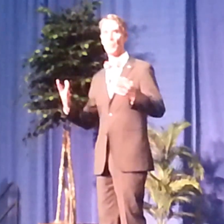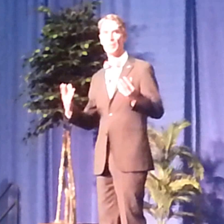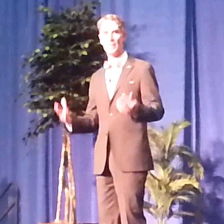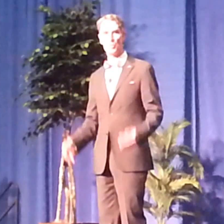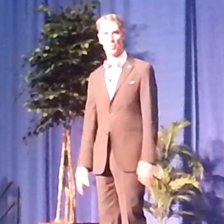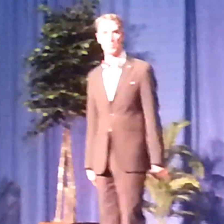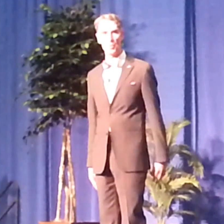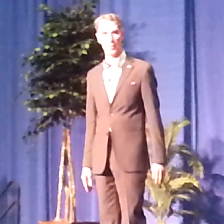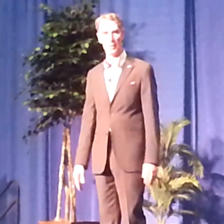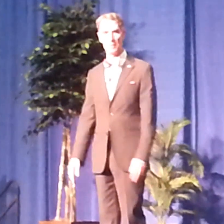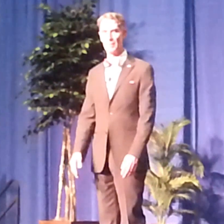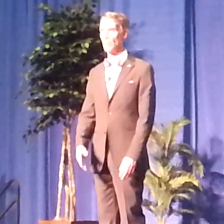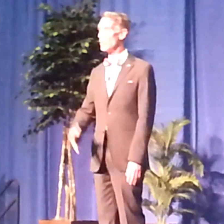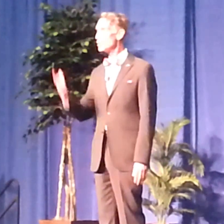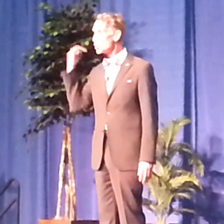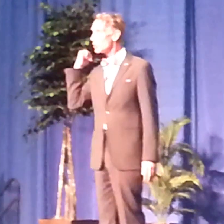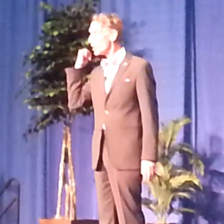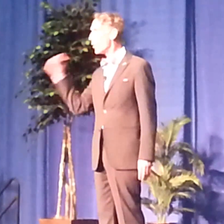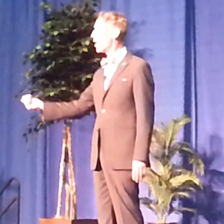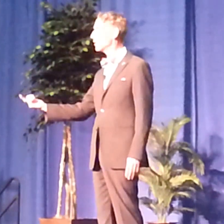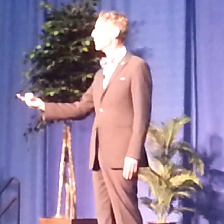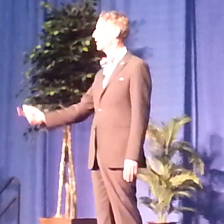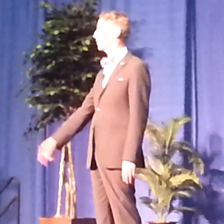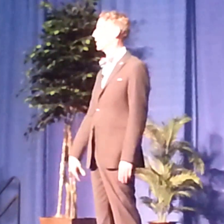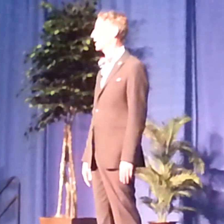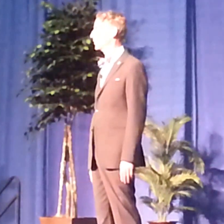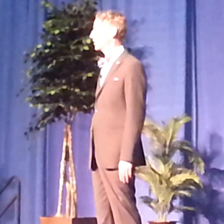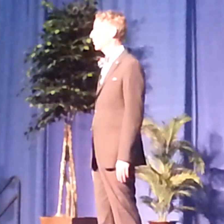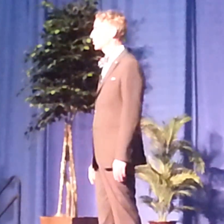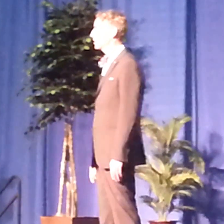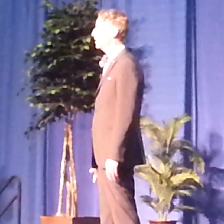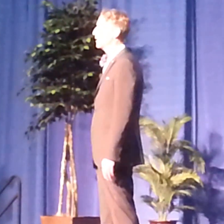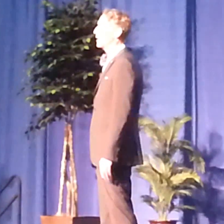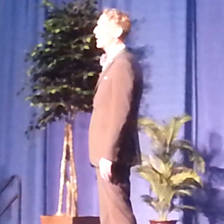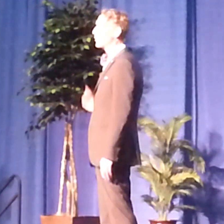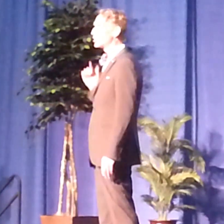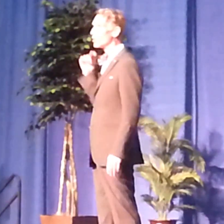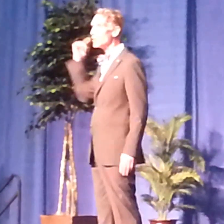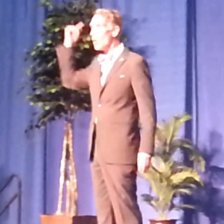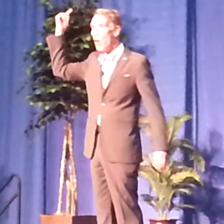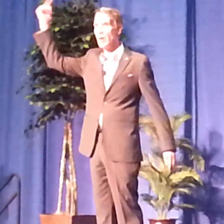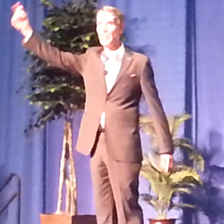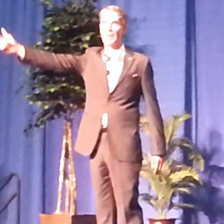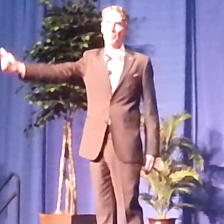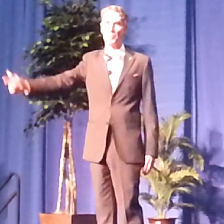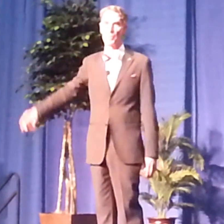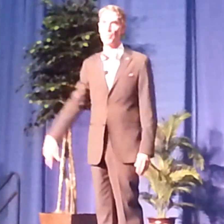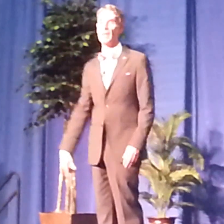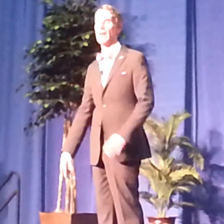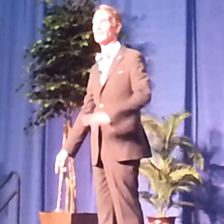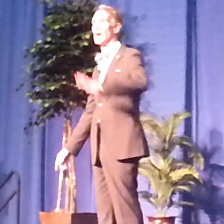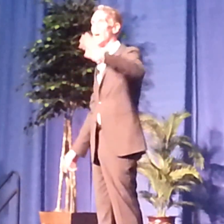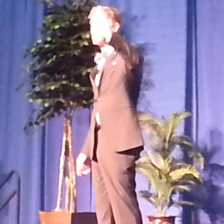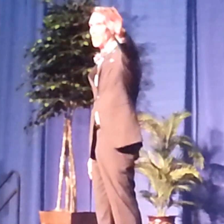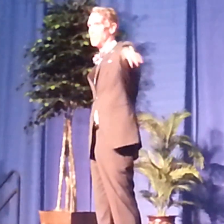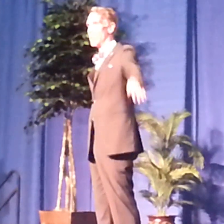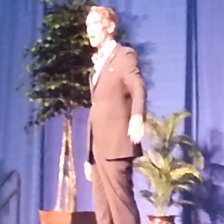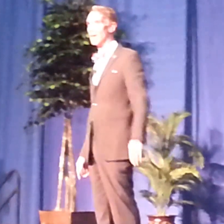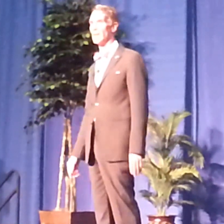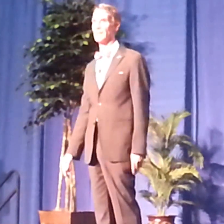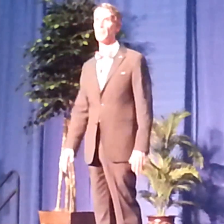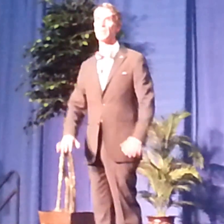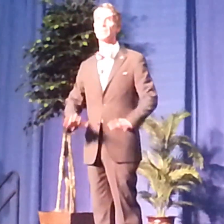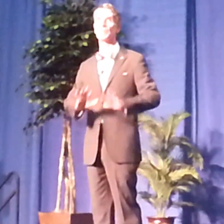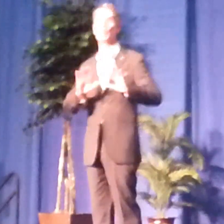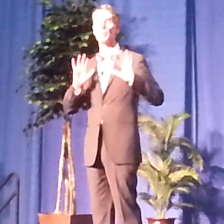that we don't need to explore. We should know all about the bottom of the ocean, and we should know all about the moon, and the objects